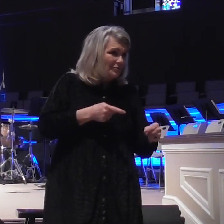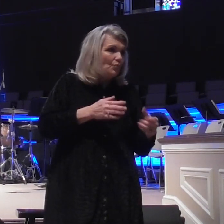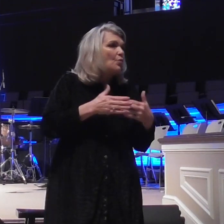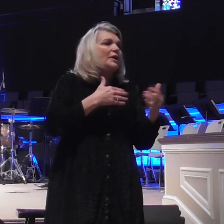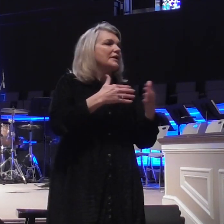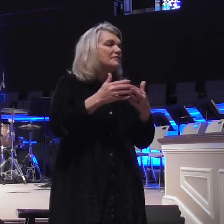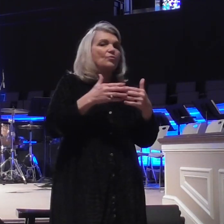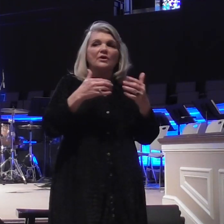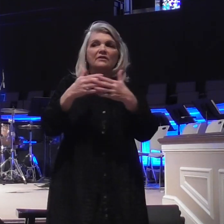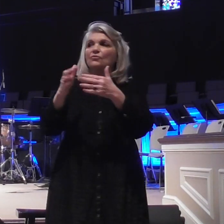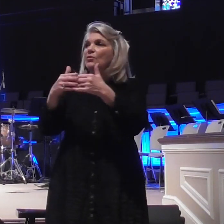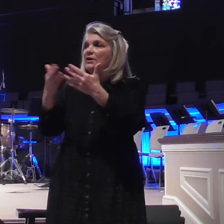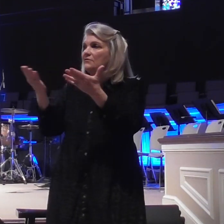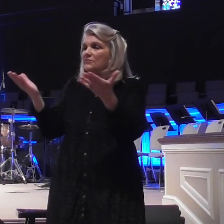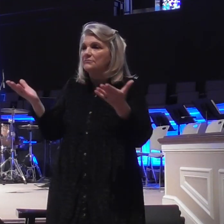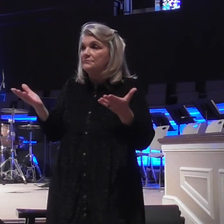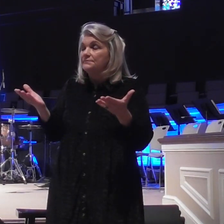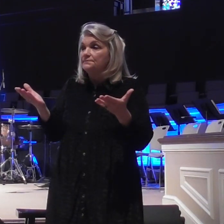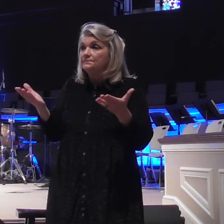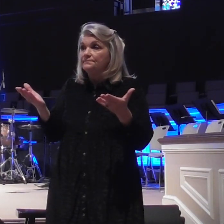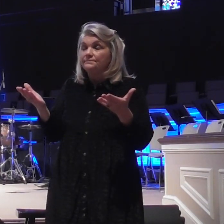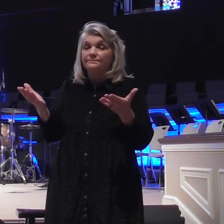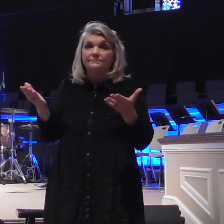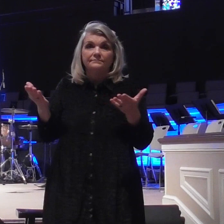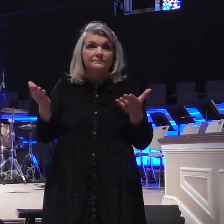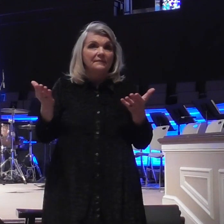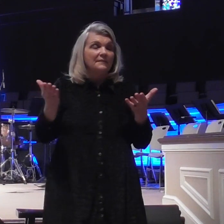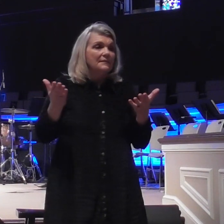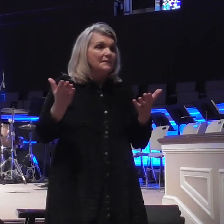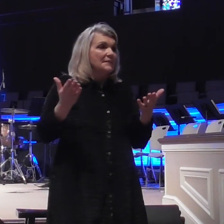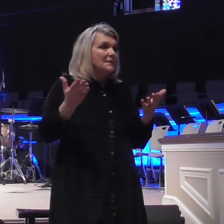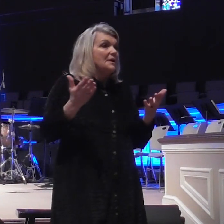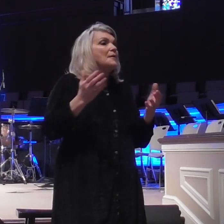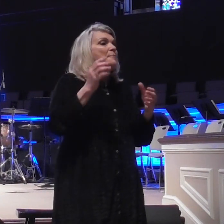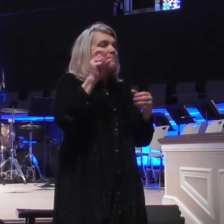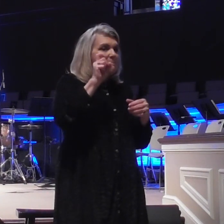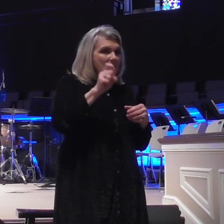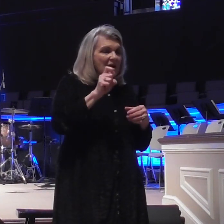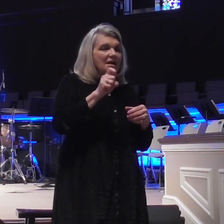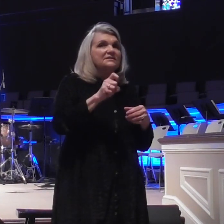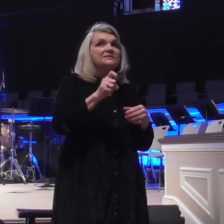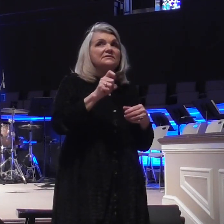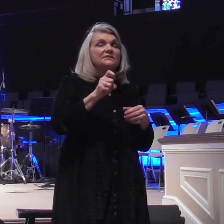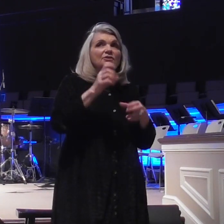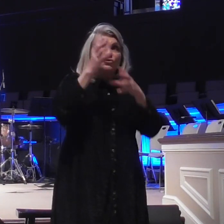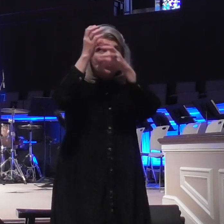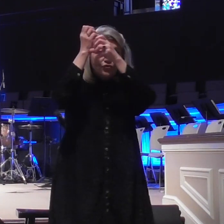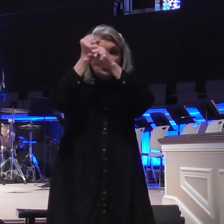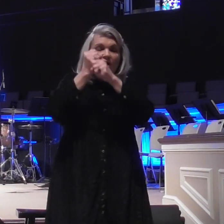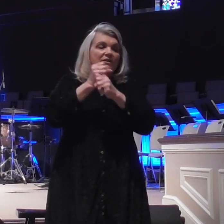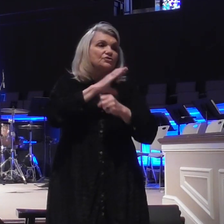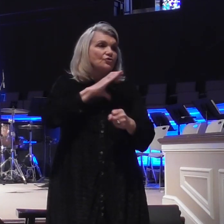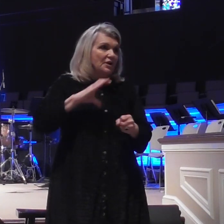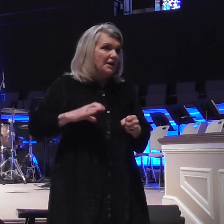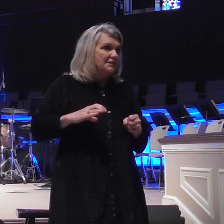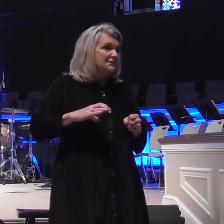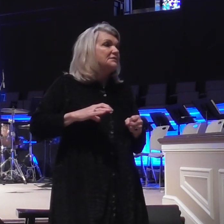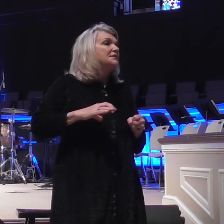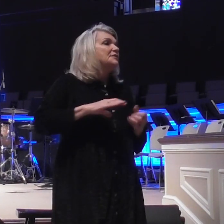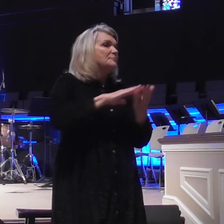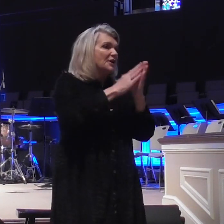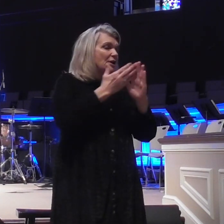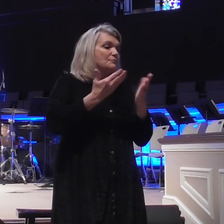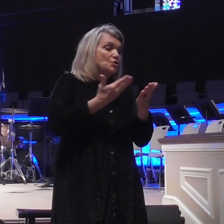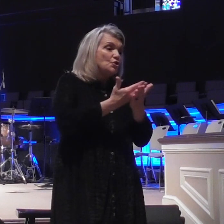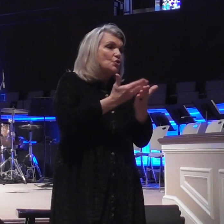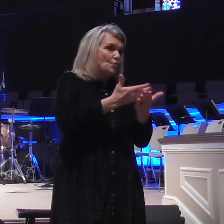of us cannot be cleaned up and renewed without trusting Christ as Savior. And then what he has for us, the "such